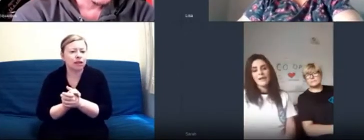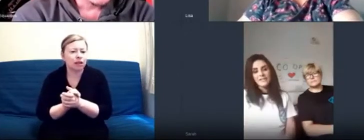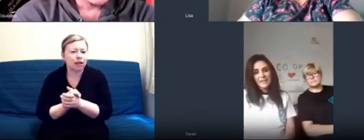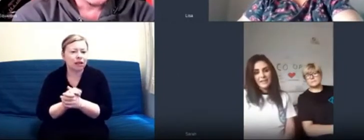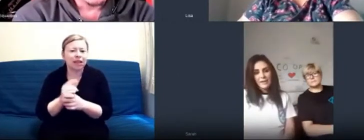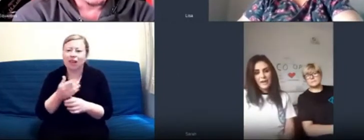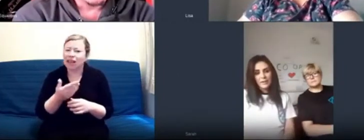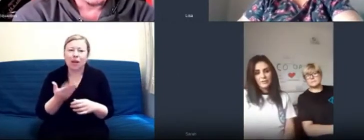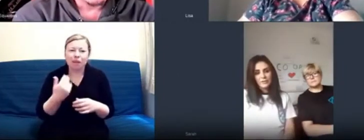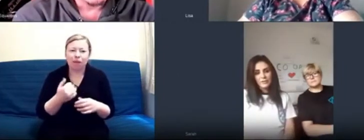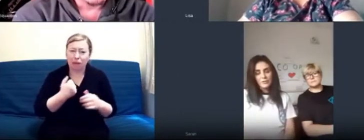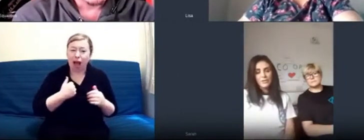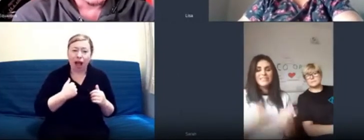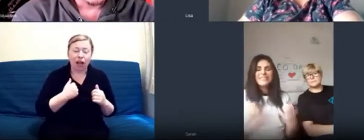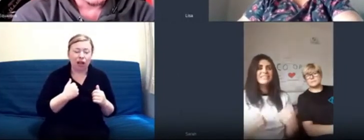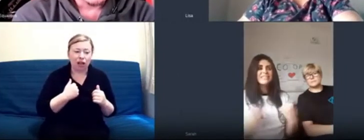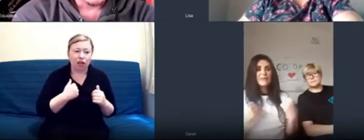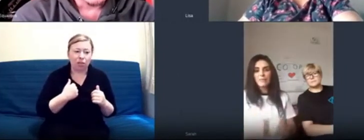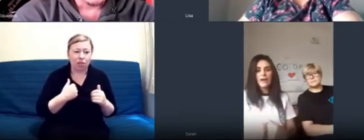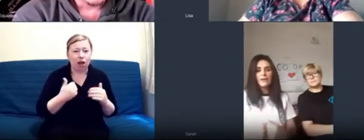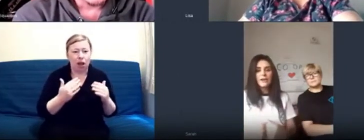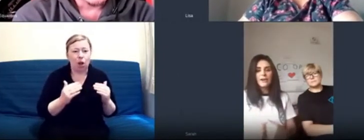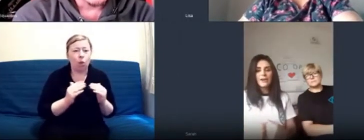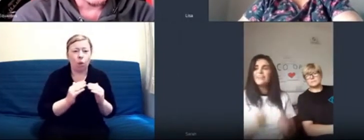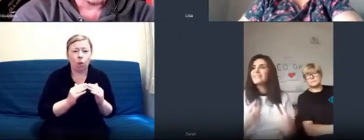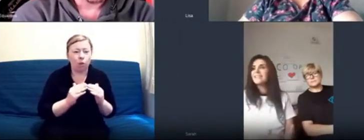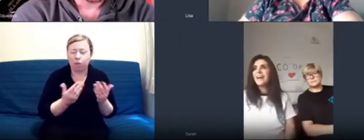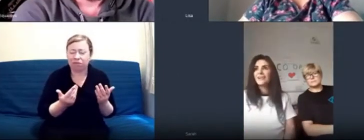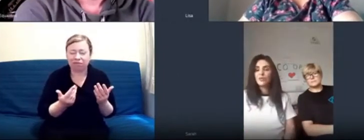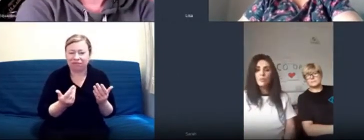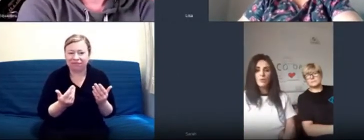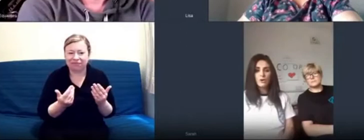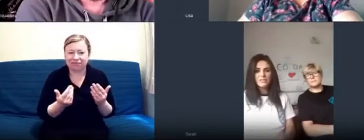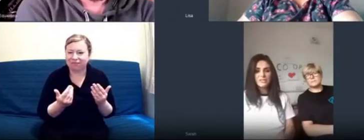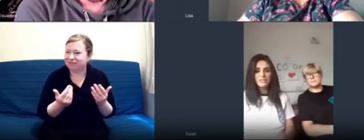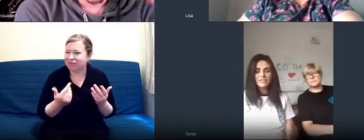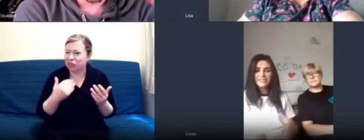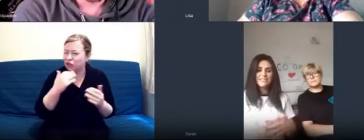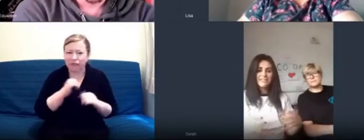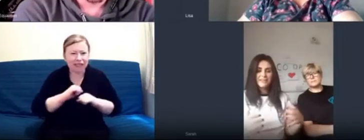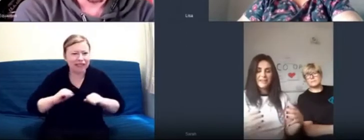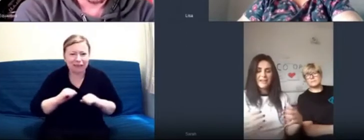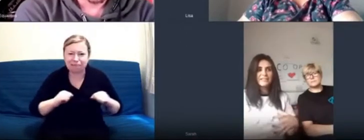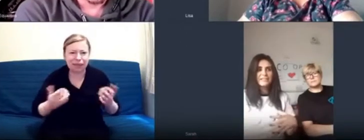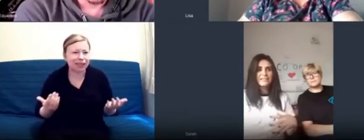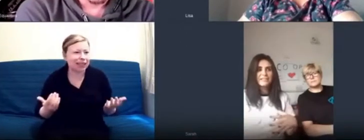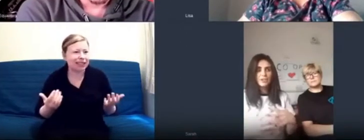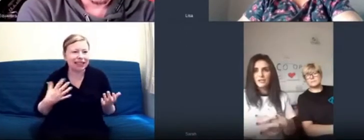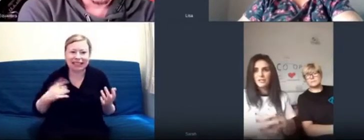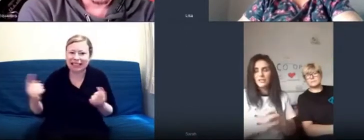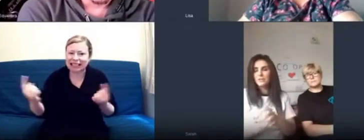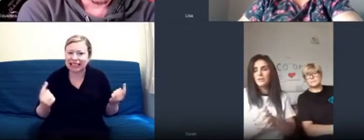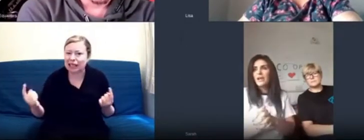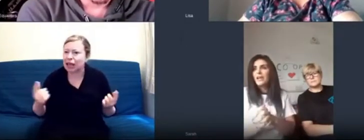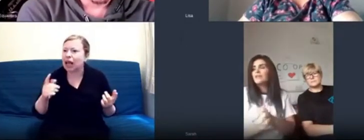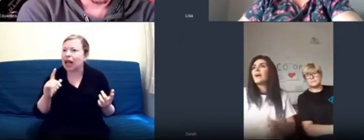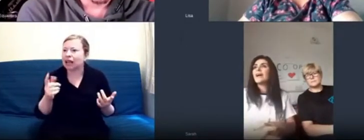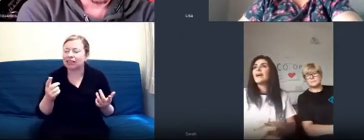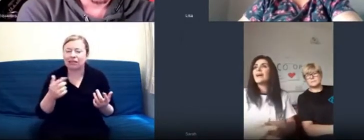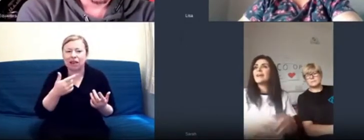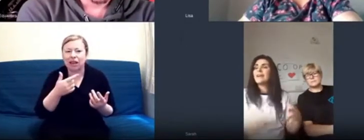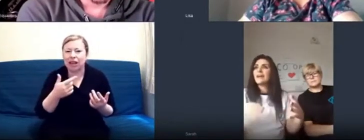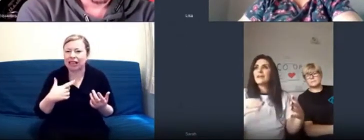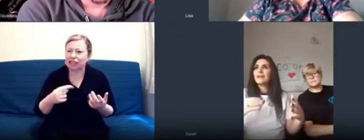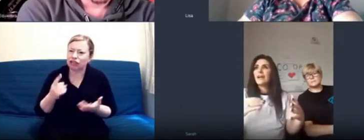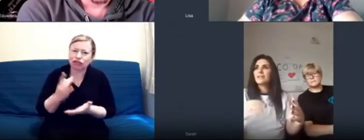have the capacity at my house because I needed the manpower, I needed the hands on board, I needed the trust.